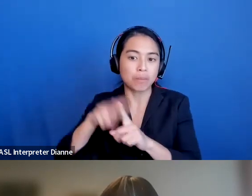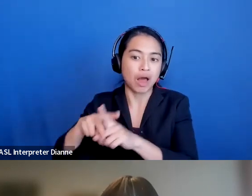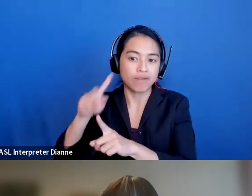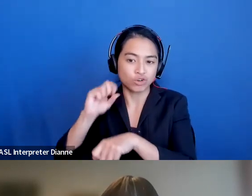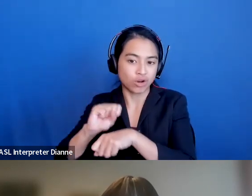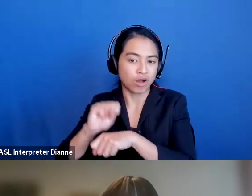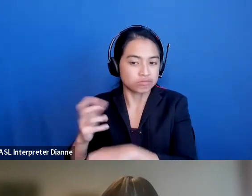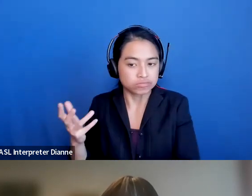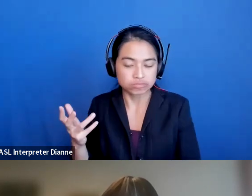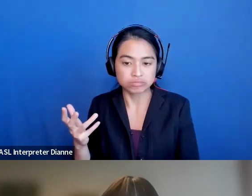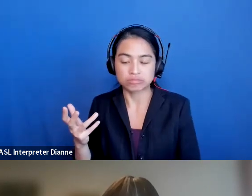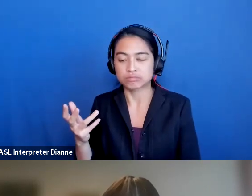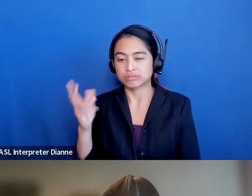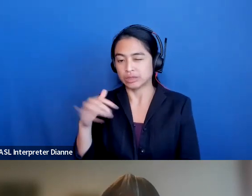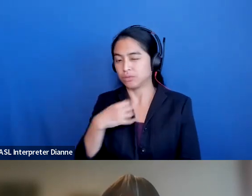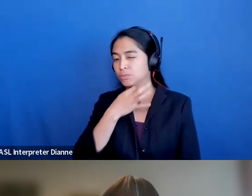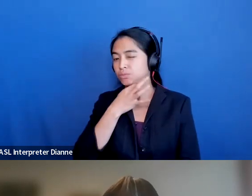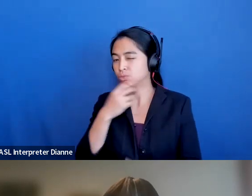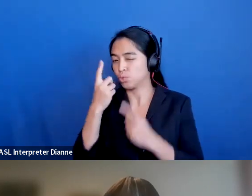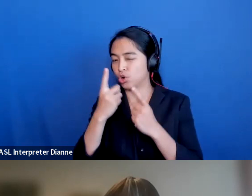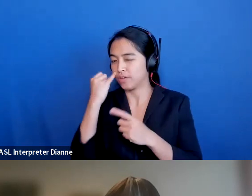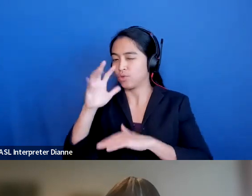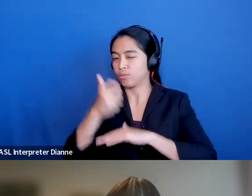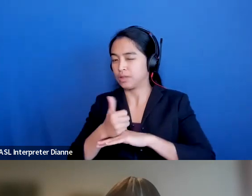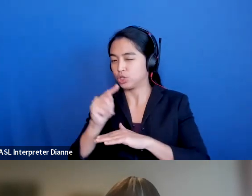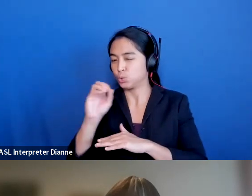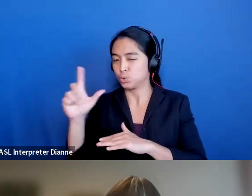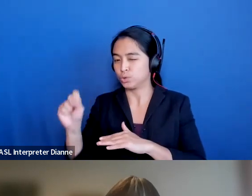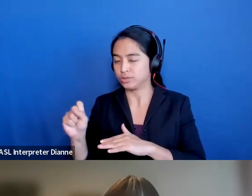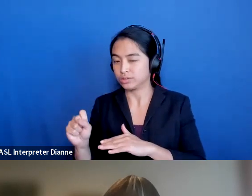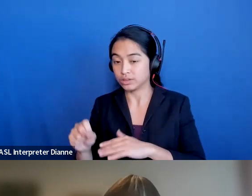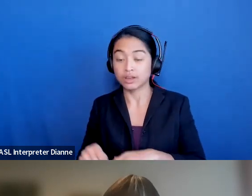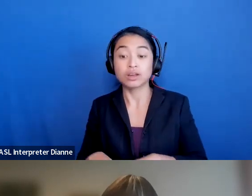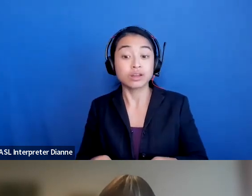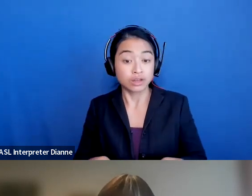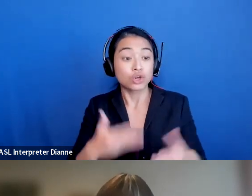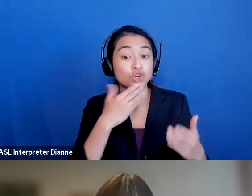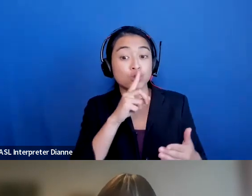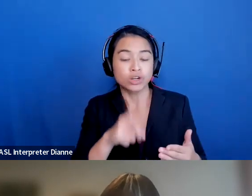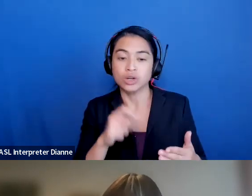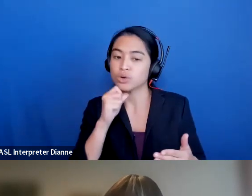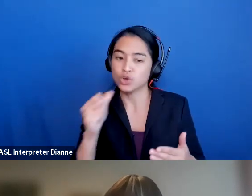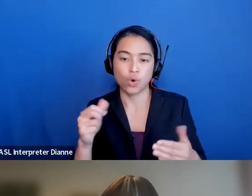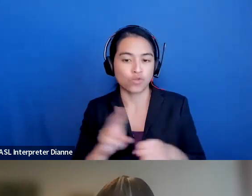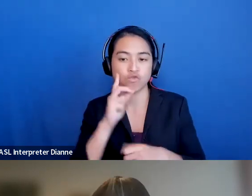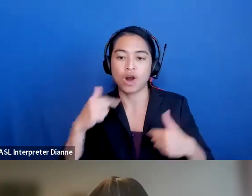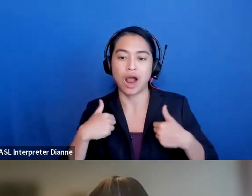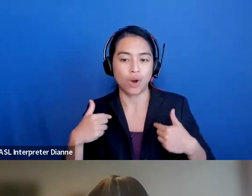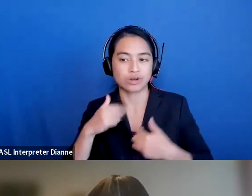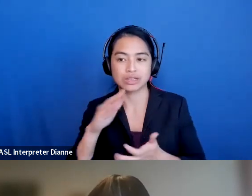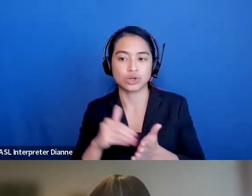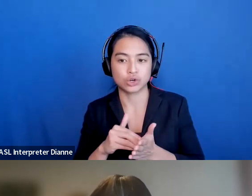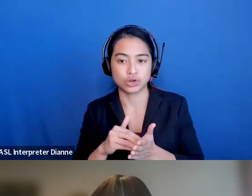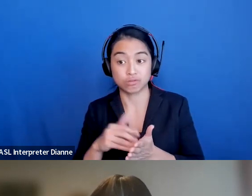for employment. I mean, that's what I was wondering, if you build Right. any tools like that. Yeah, good question. We currently do not at our center, Sandy.